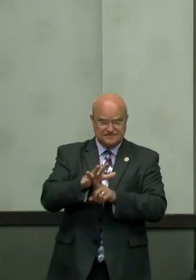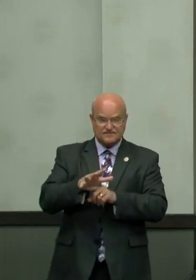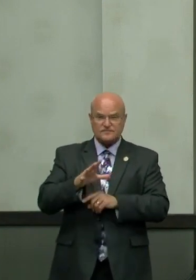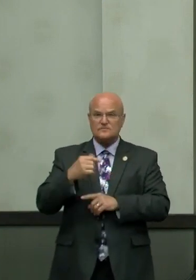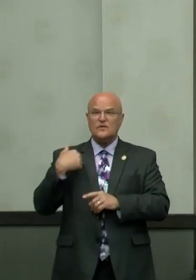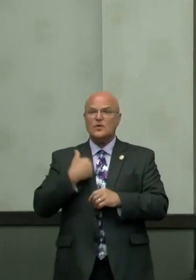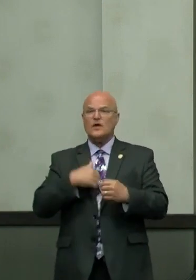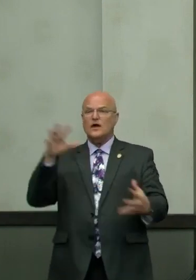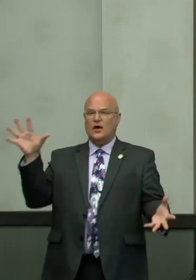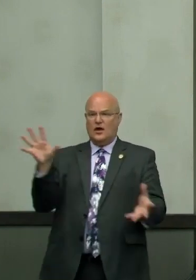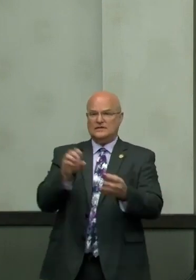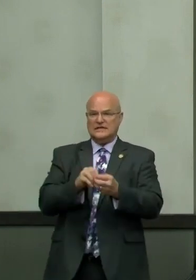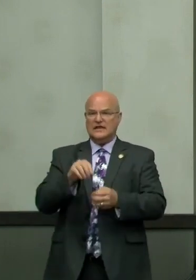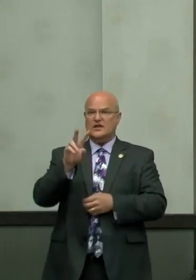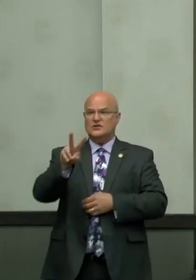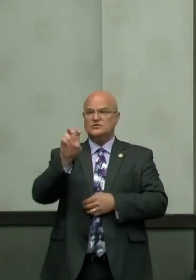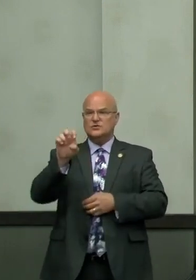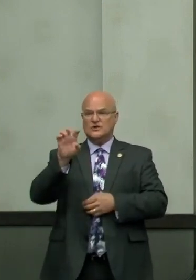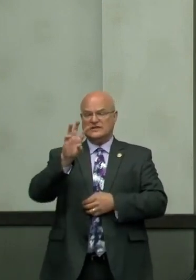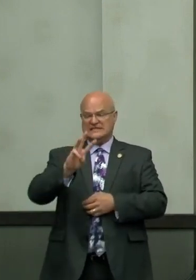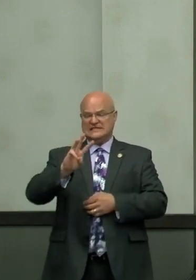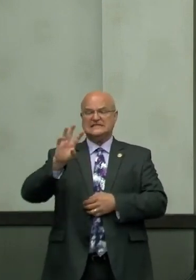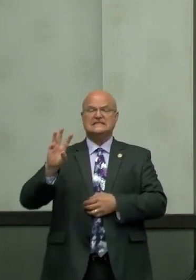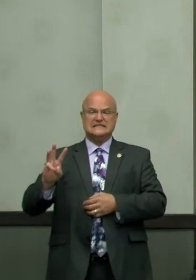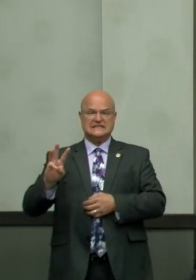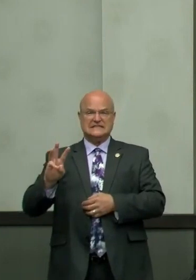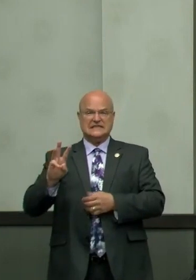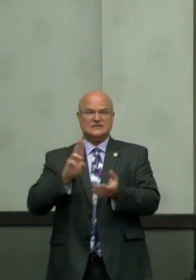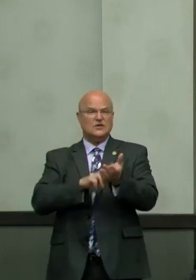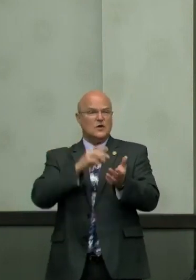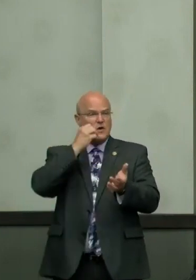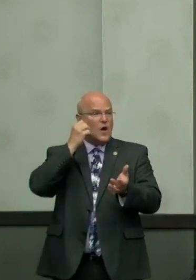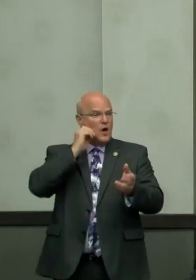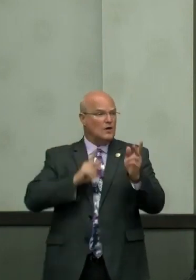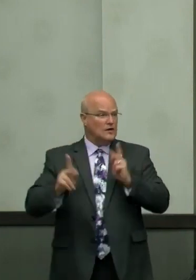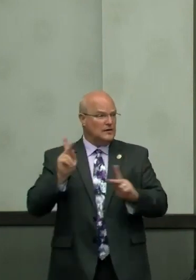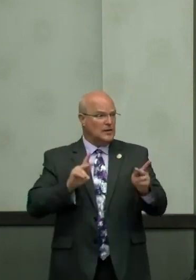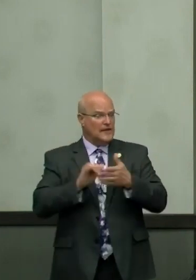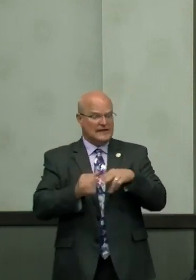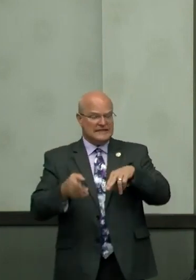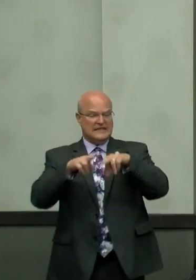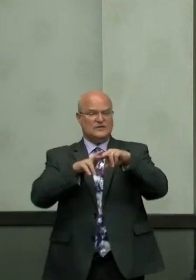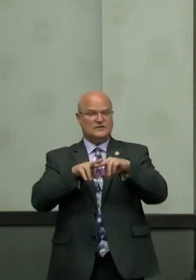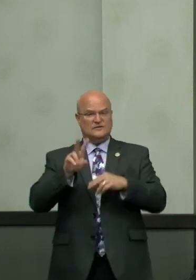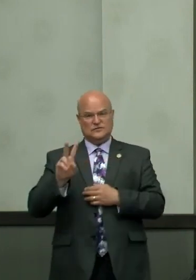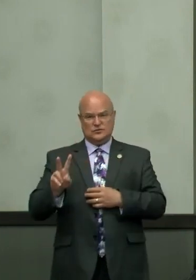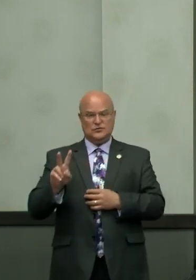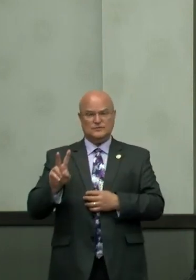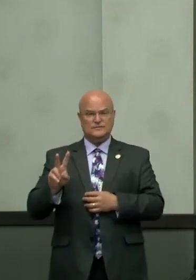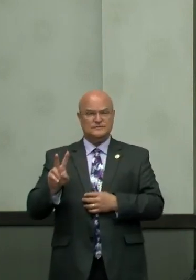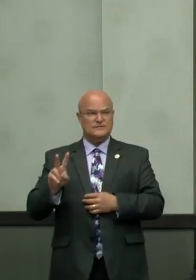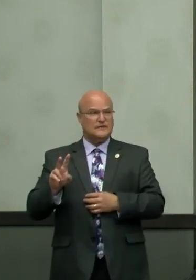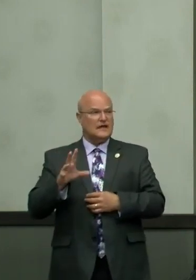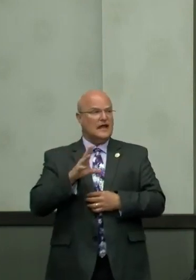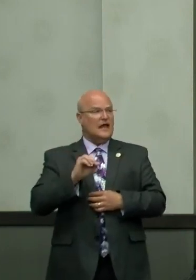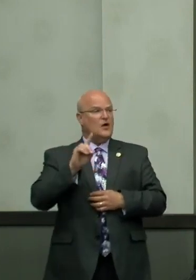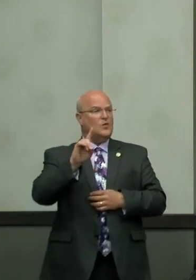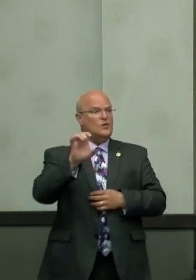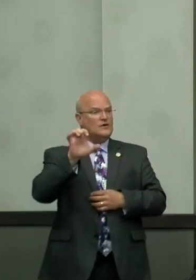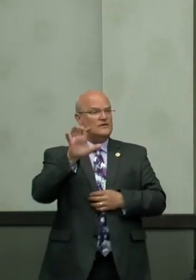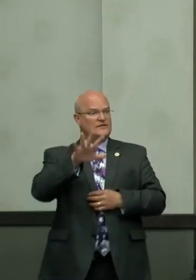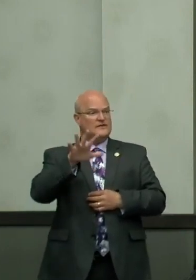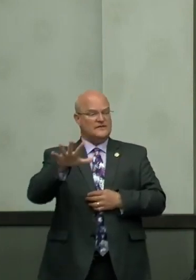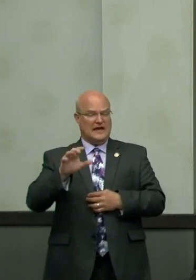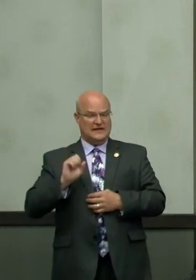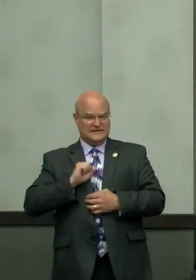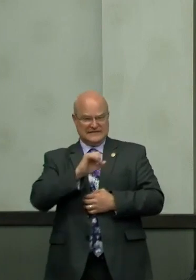and we have a total of 266 nursing home residents. That's an increase of 2 from yesterday, and